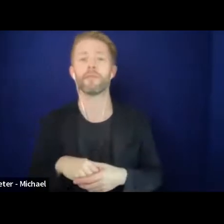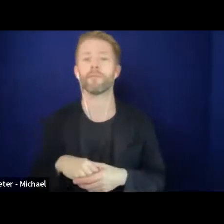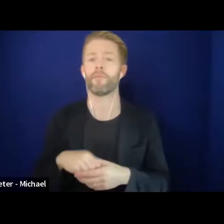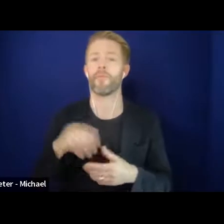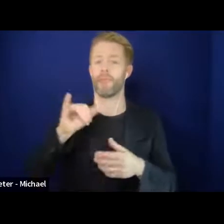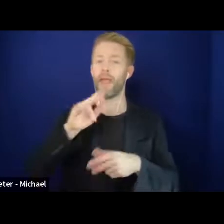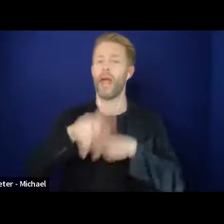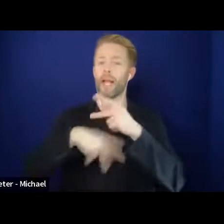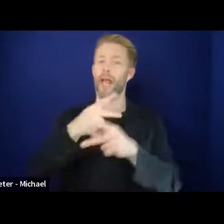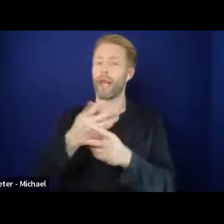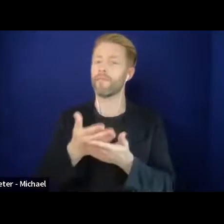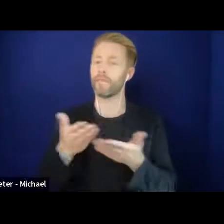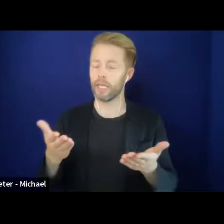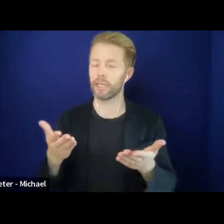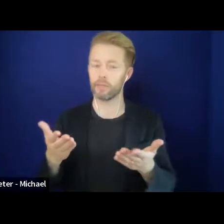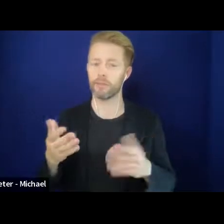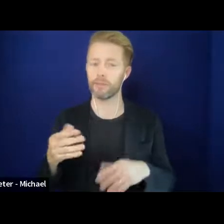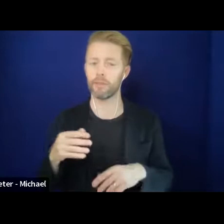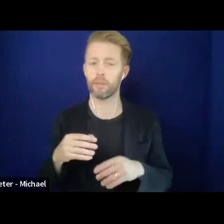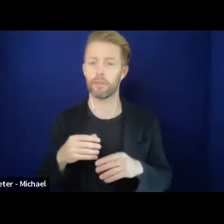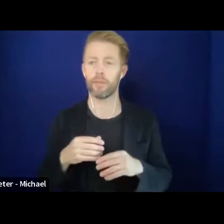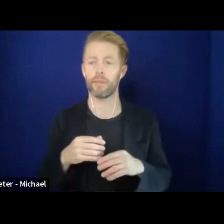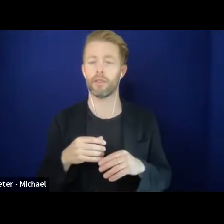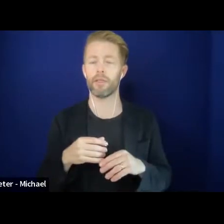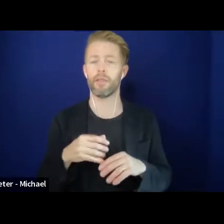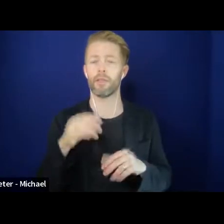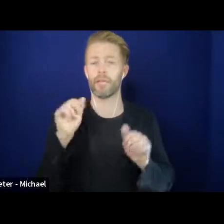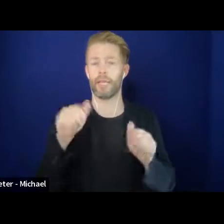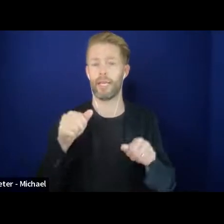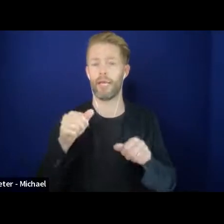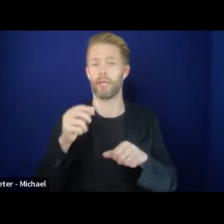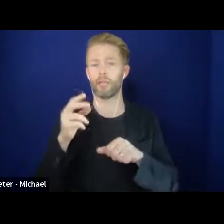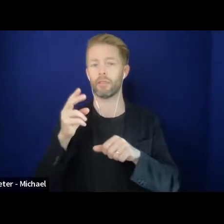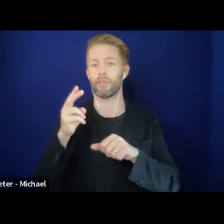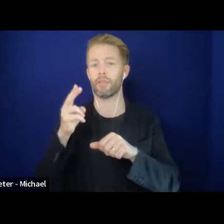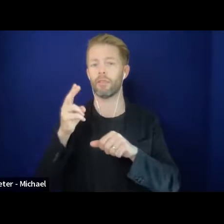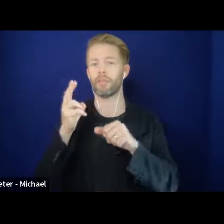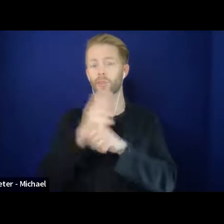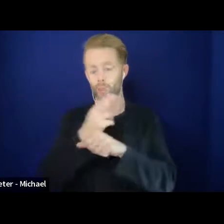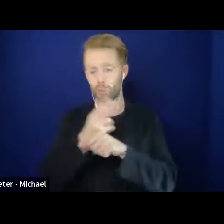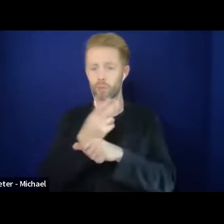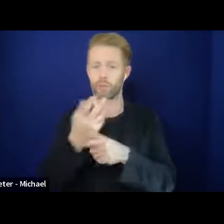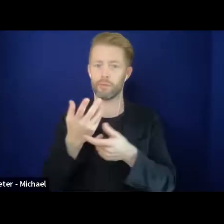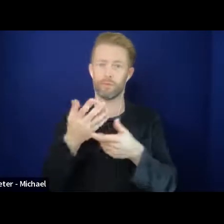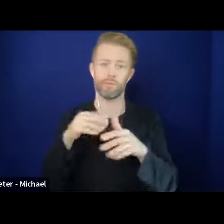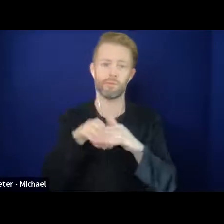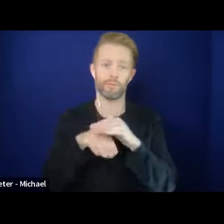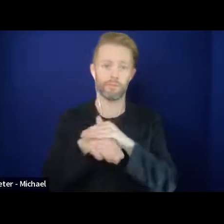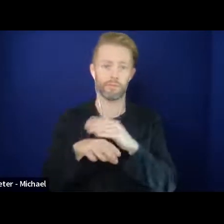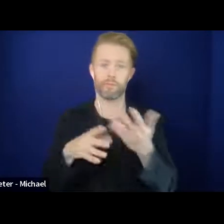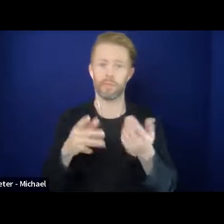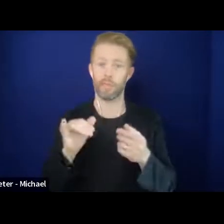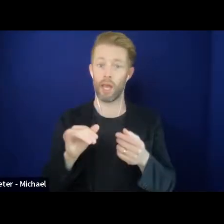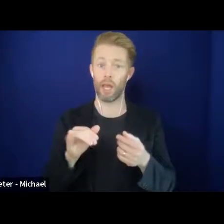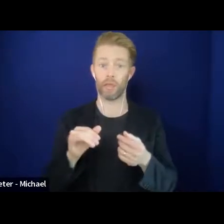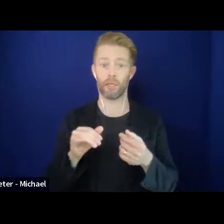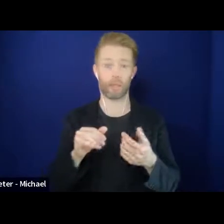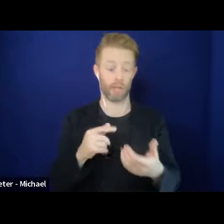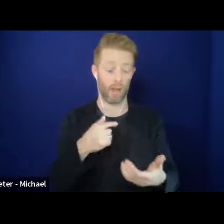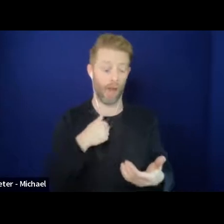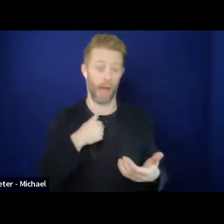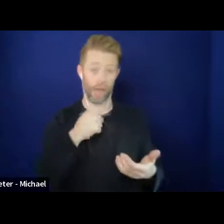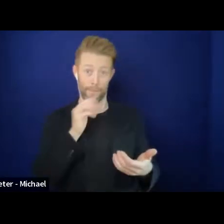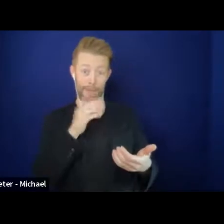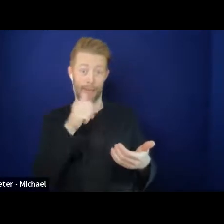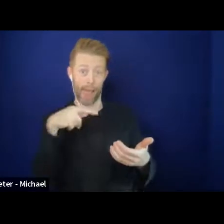kinds of things can be then, used and accessed by the apps that you give, direct access to.